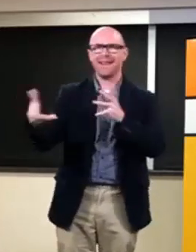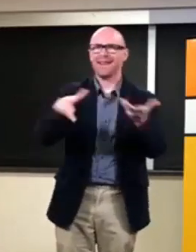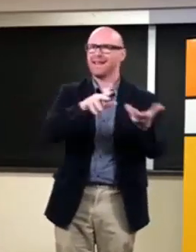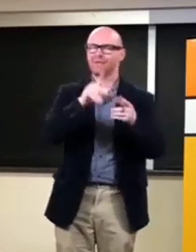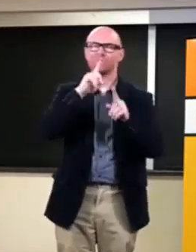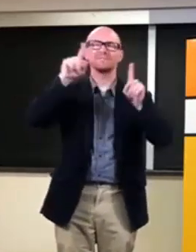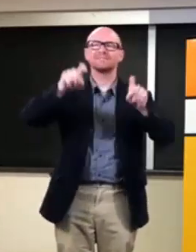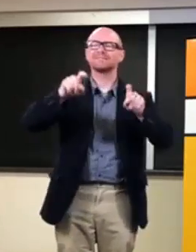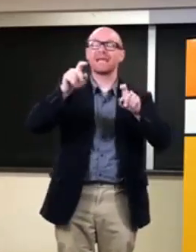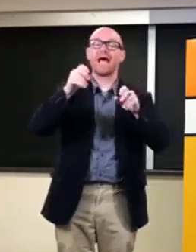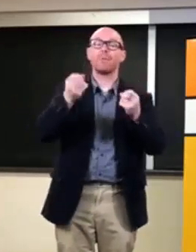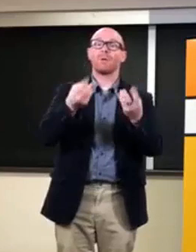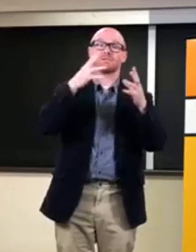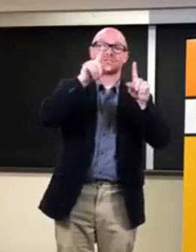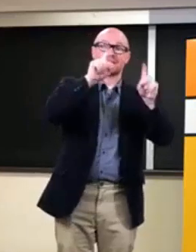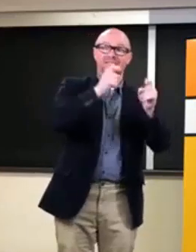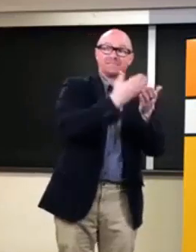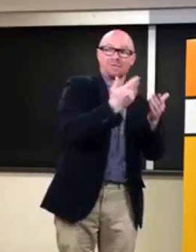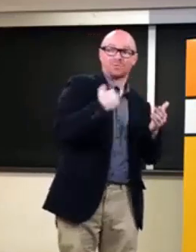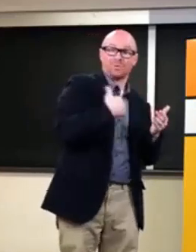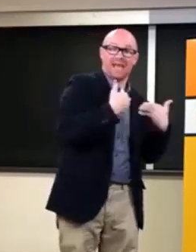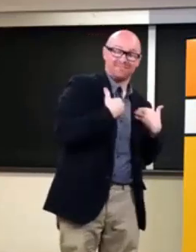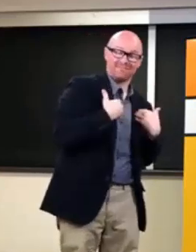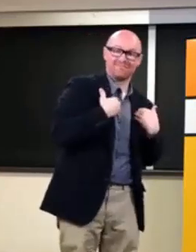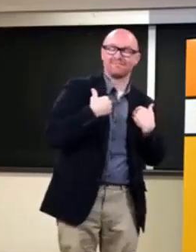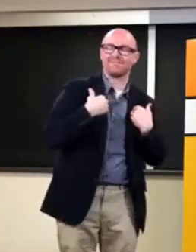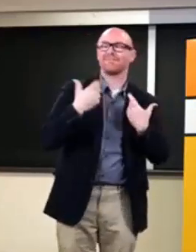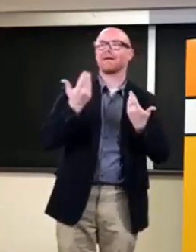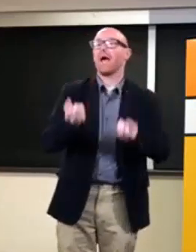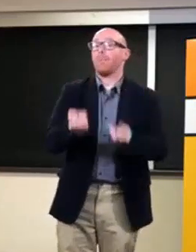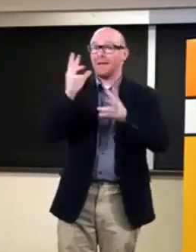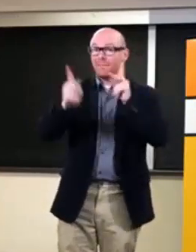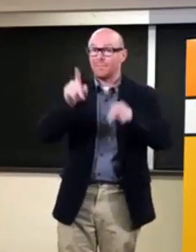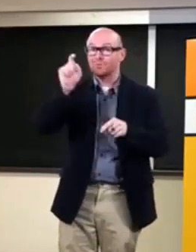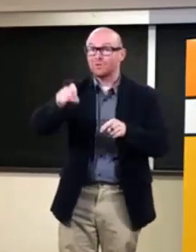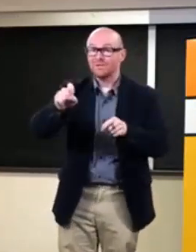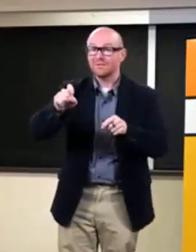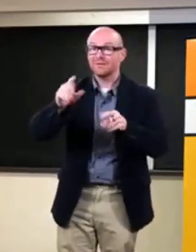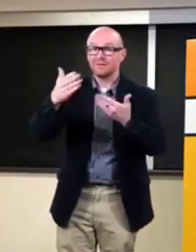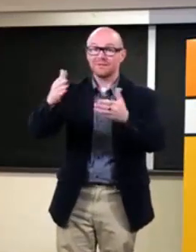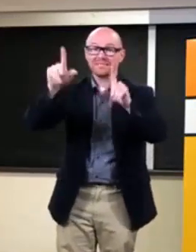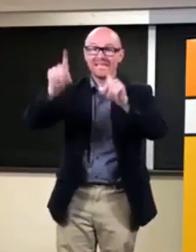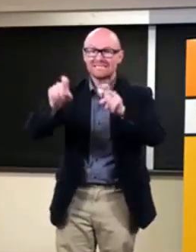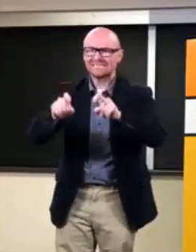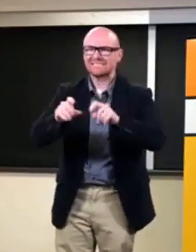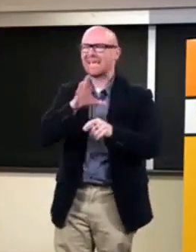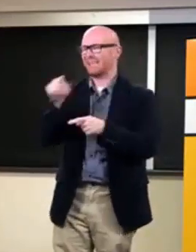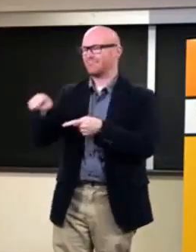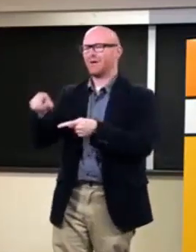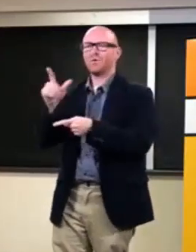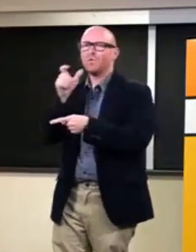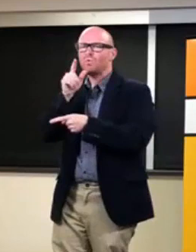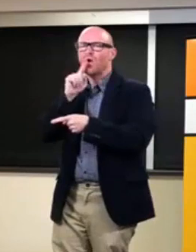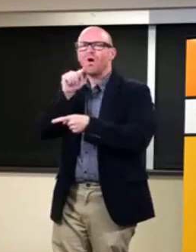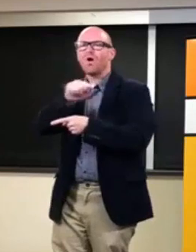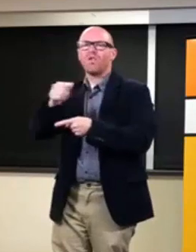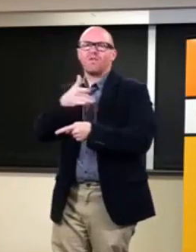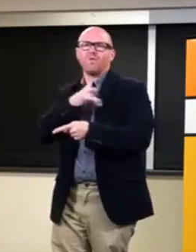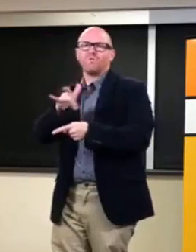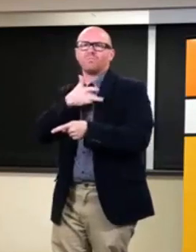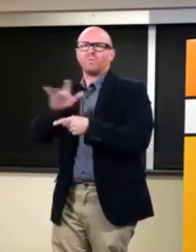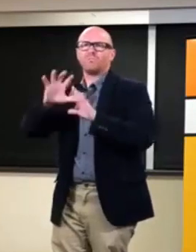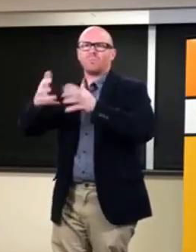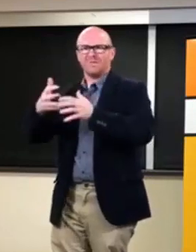get tested and how much supplies do we have, based on how many people need to be tested and who is that vulnerable population that should be